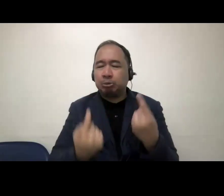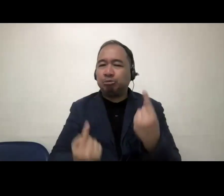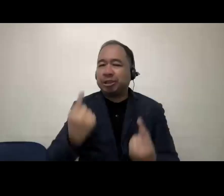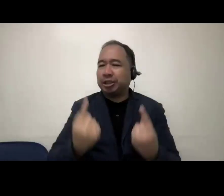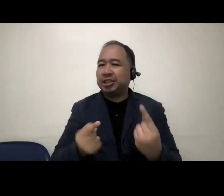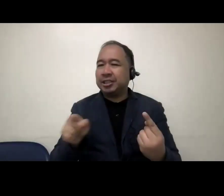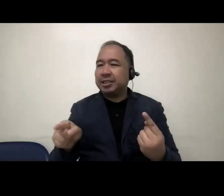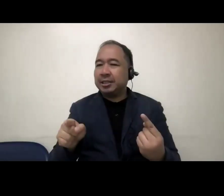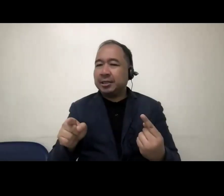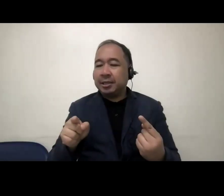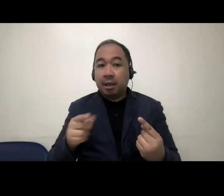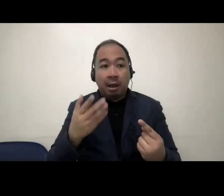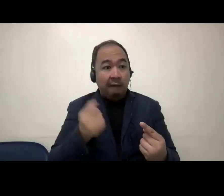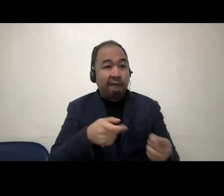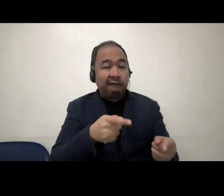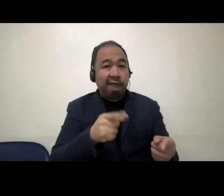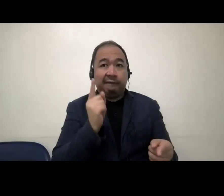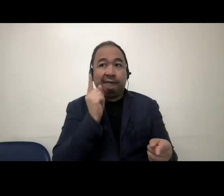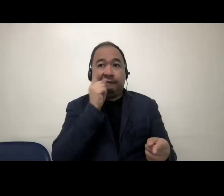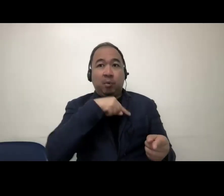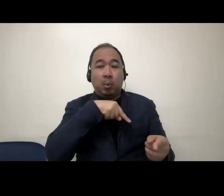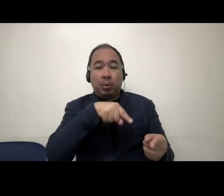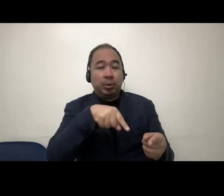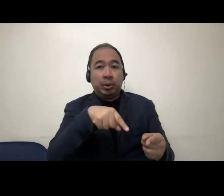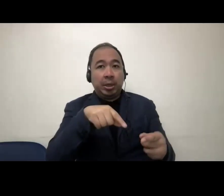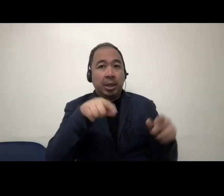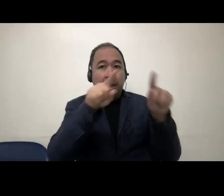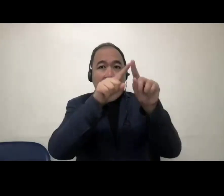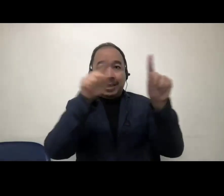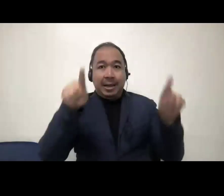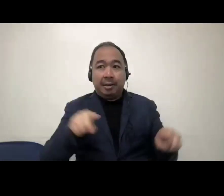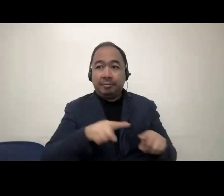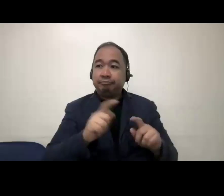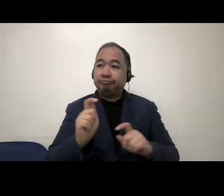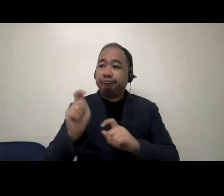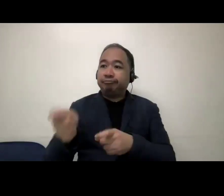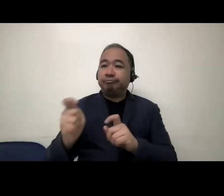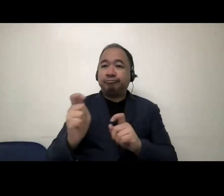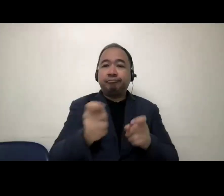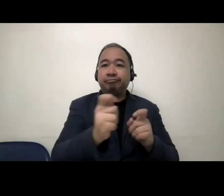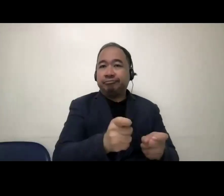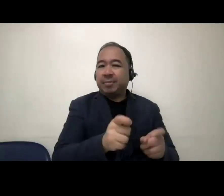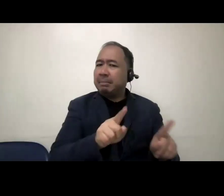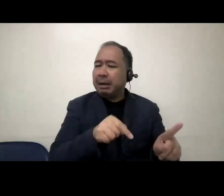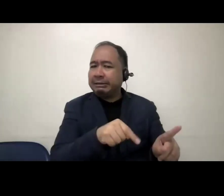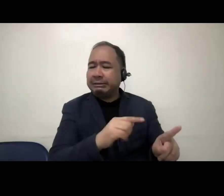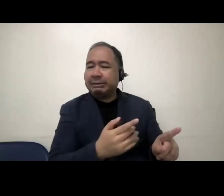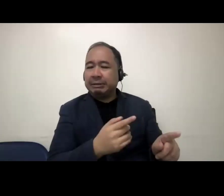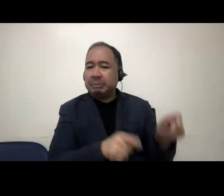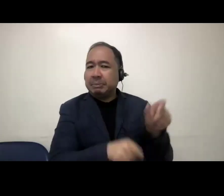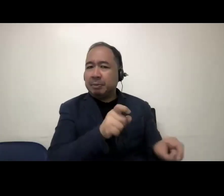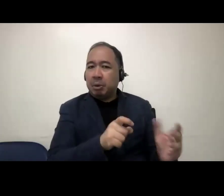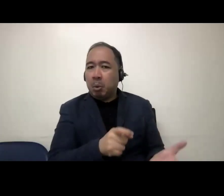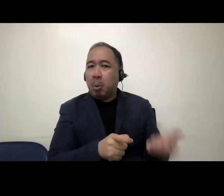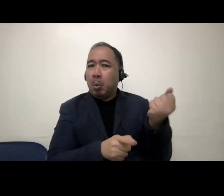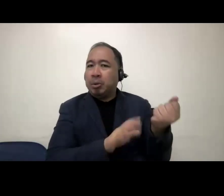land owners are being created overnight, and the people actually who